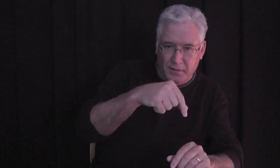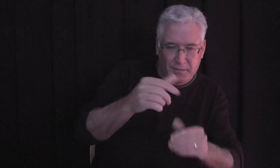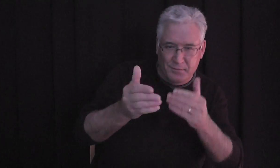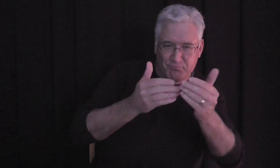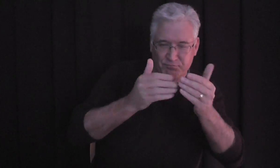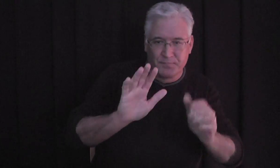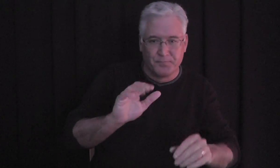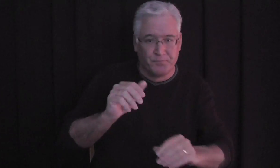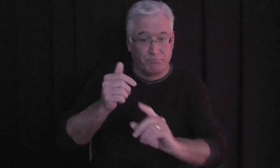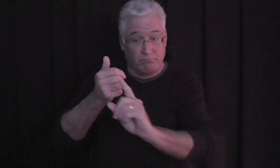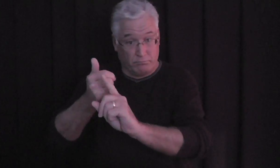um,